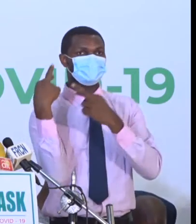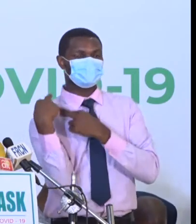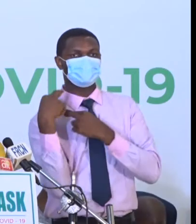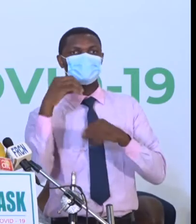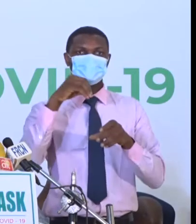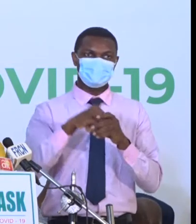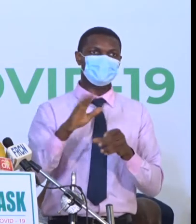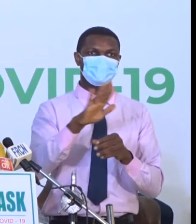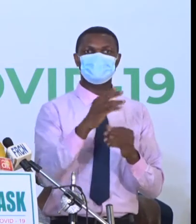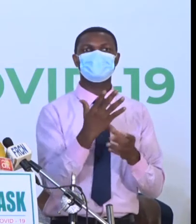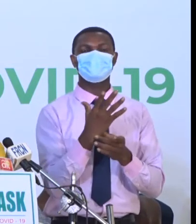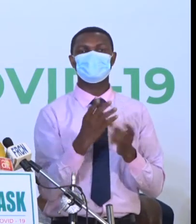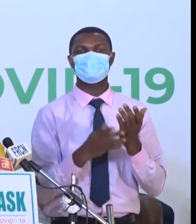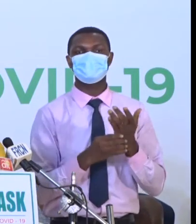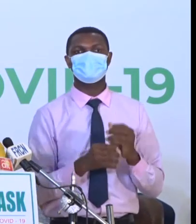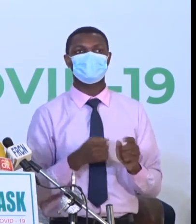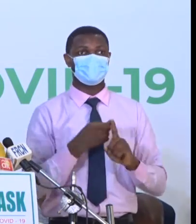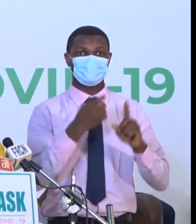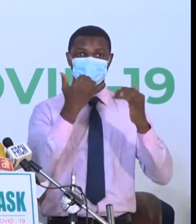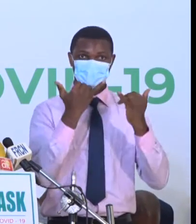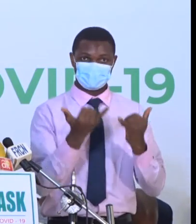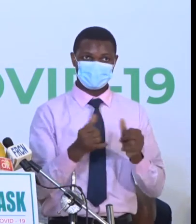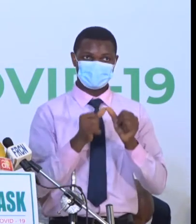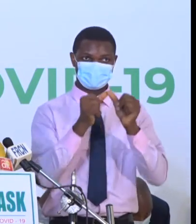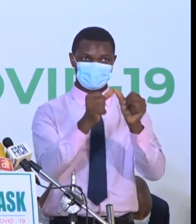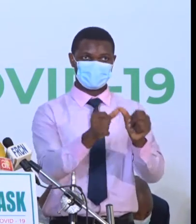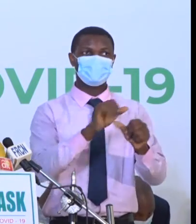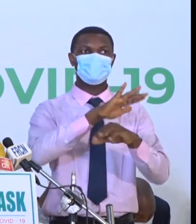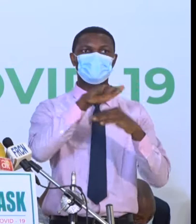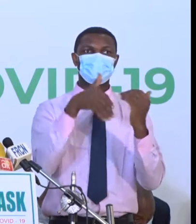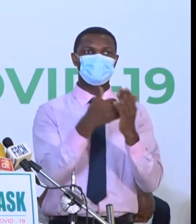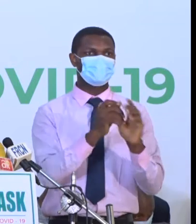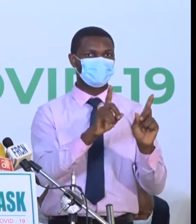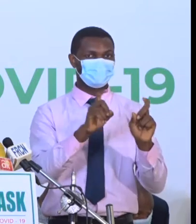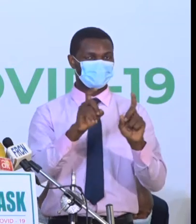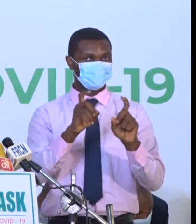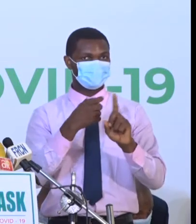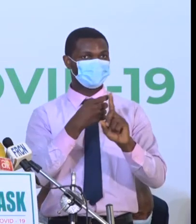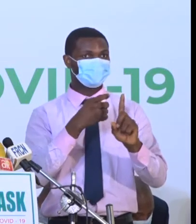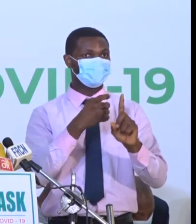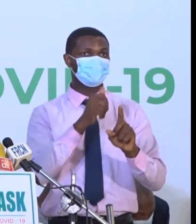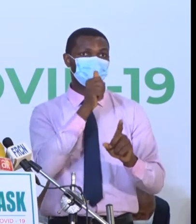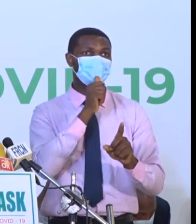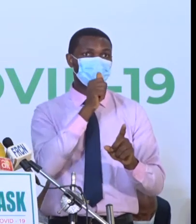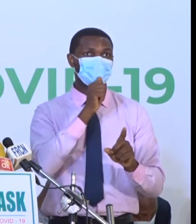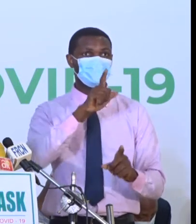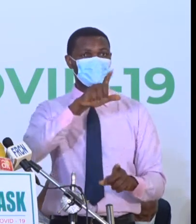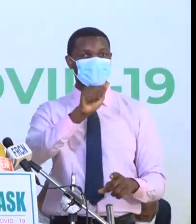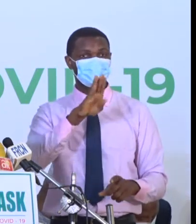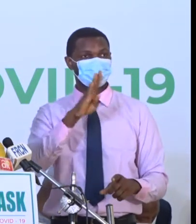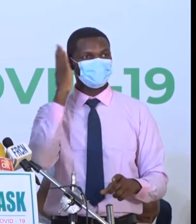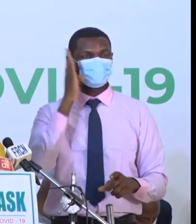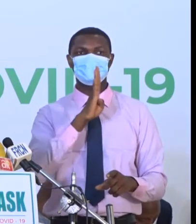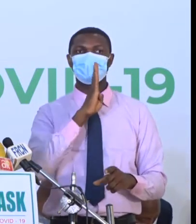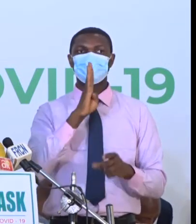hands. From now on, all tests by private labs for travel purposes will be